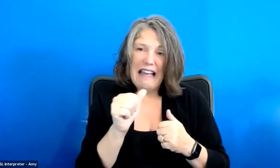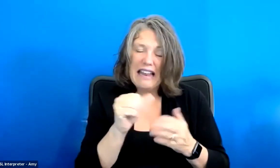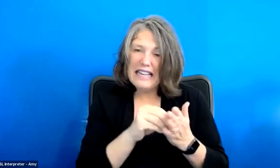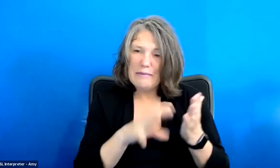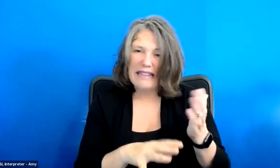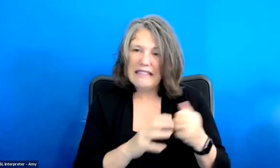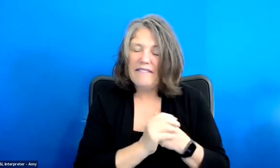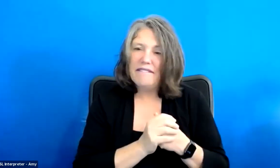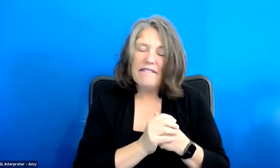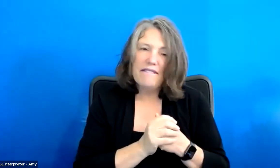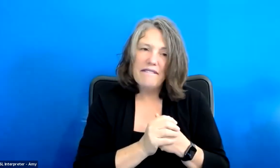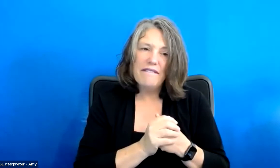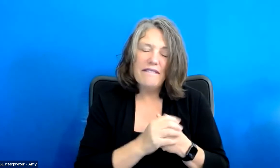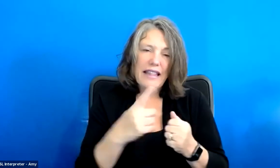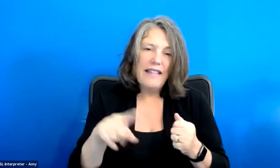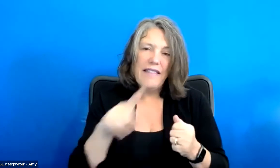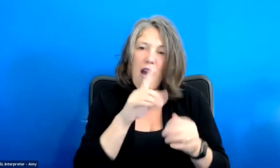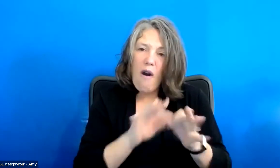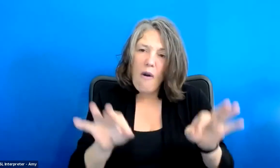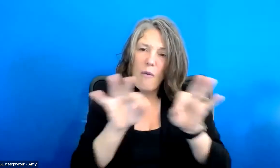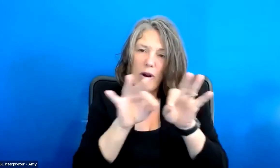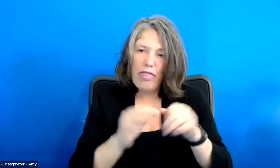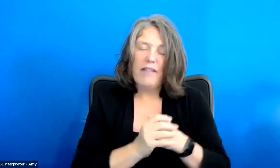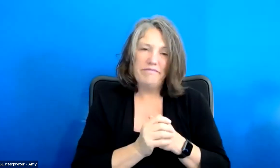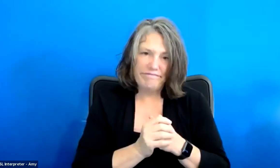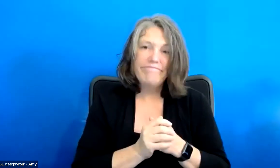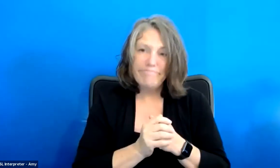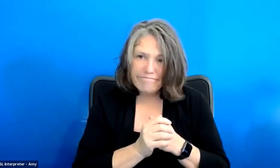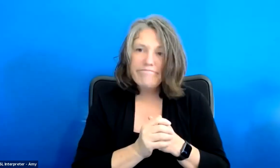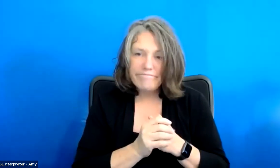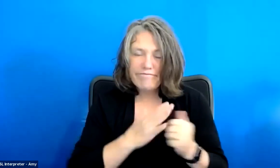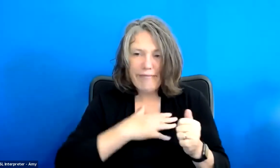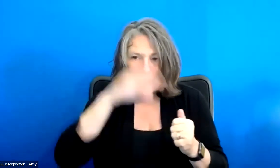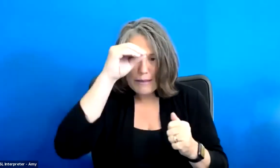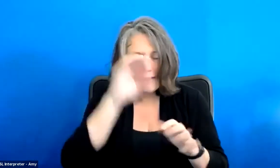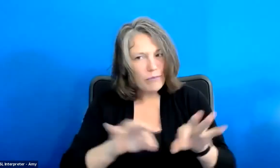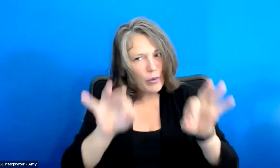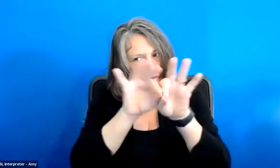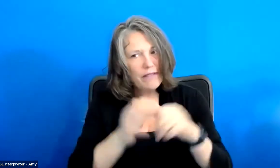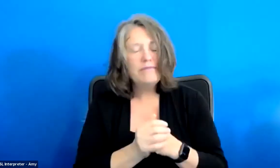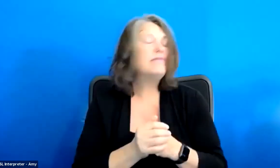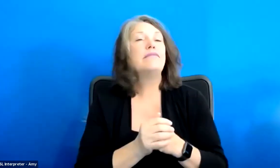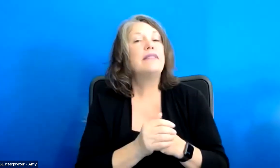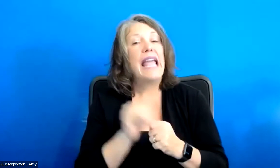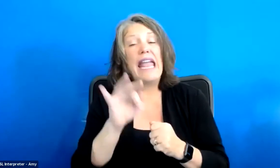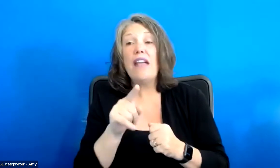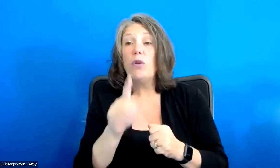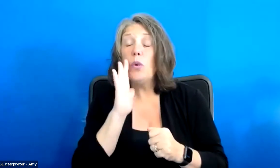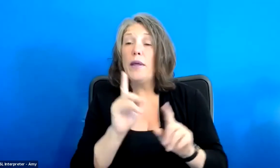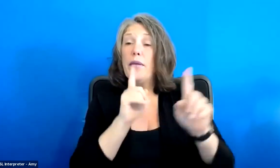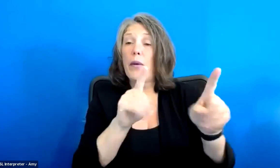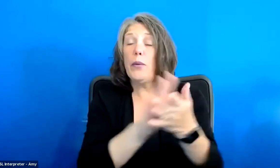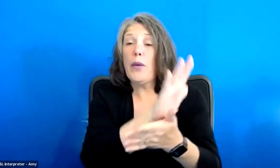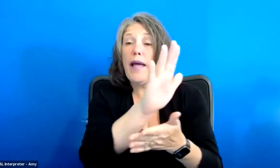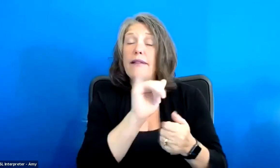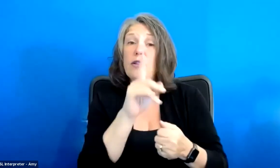at all. They are worth it, in my opinion. If you are going to go to college,